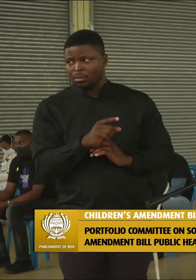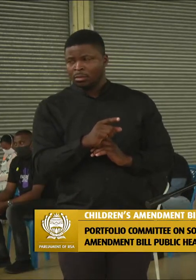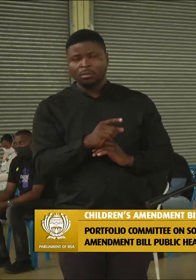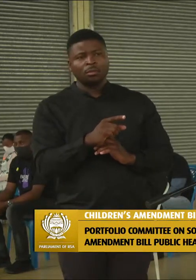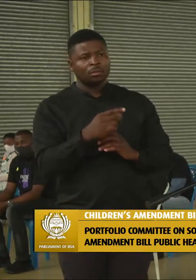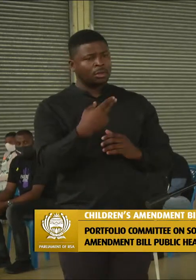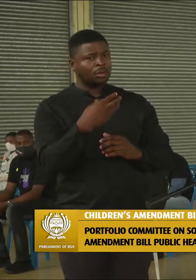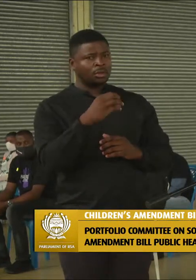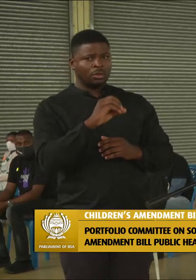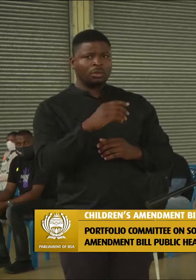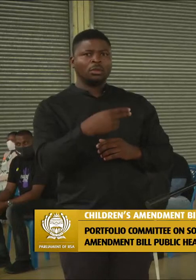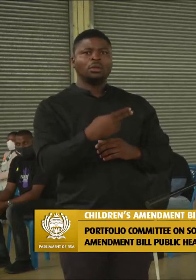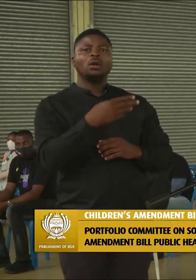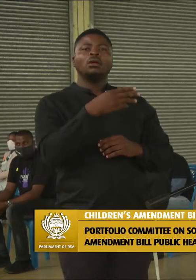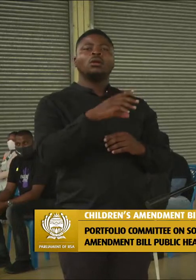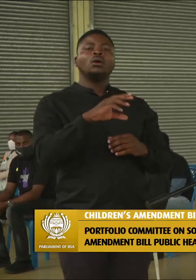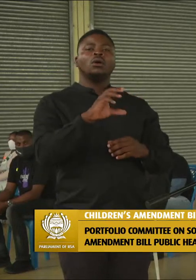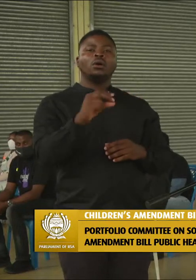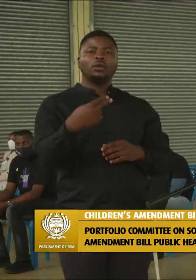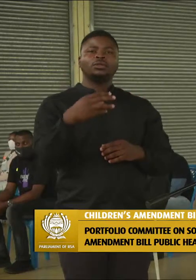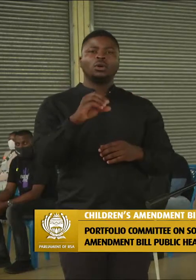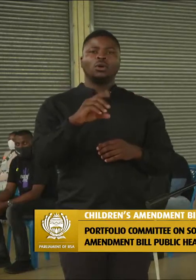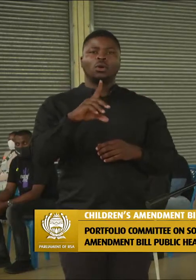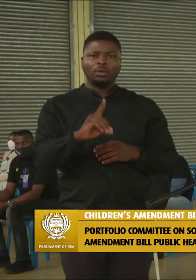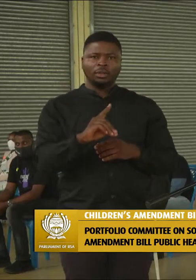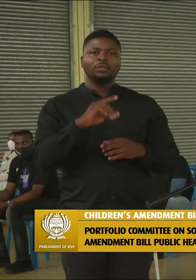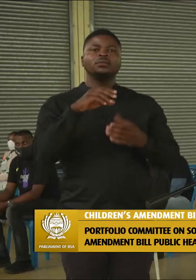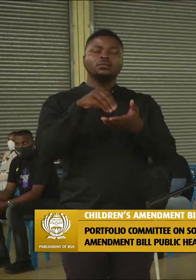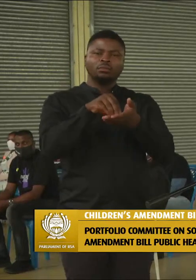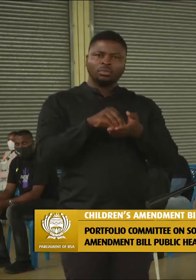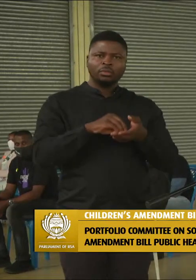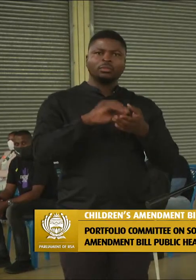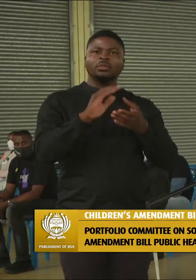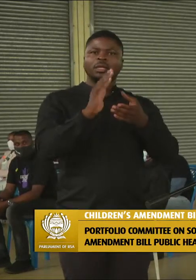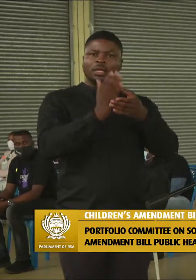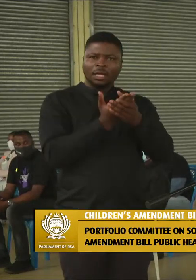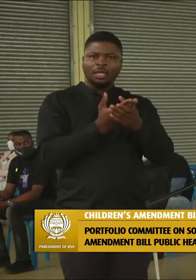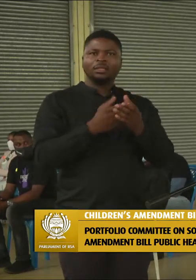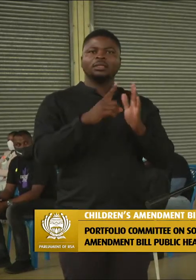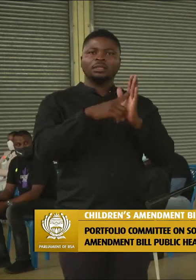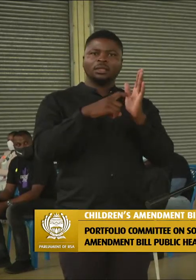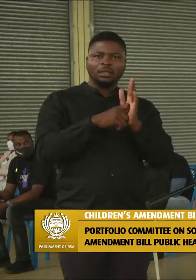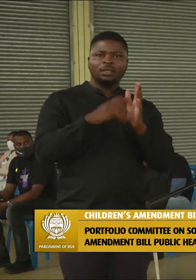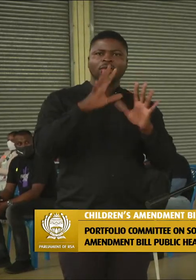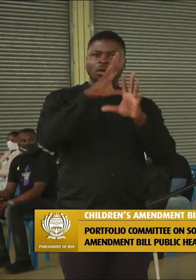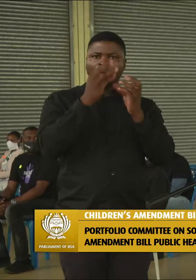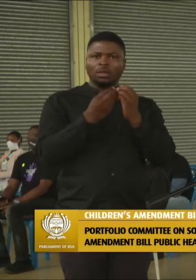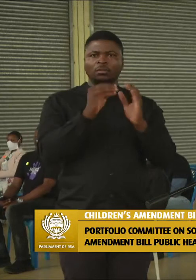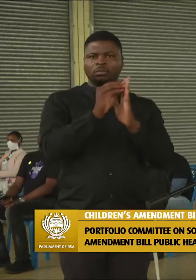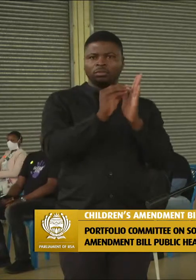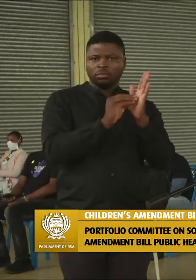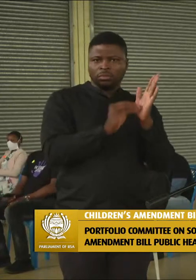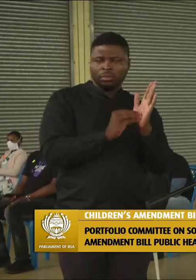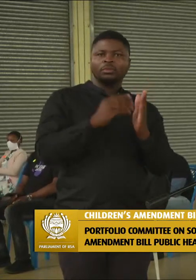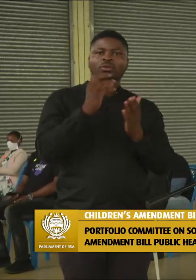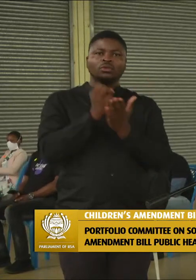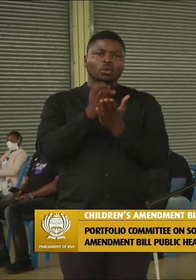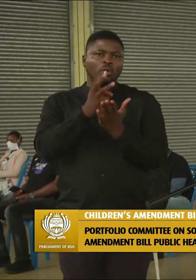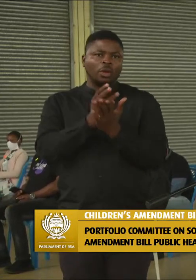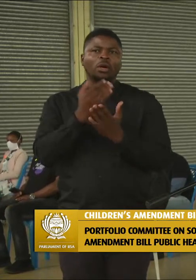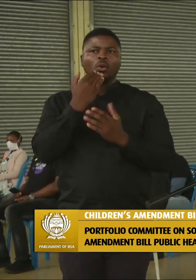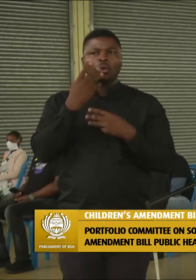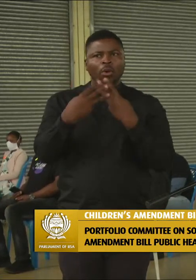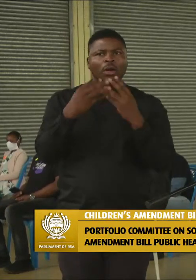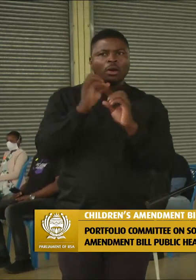Nangu HOD is an case date igama lomuntu usocial worker ongasebenzanga. That's